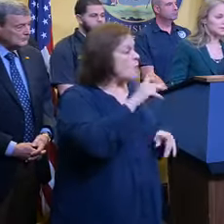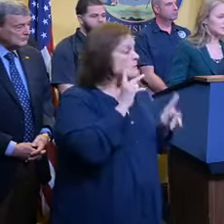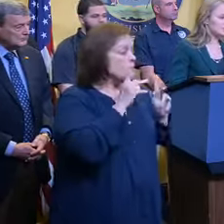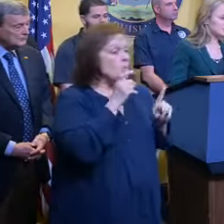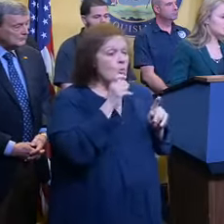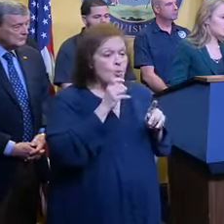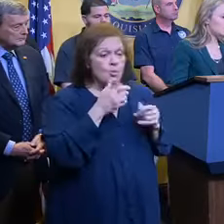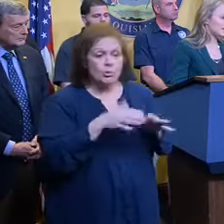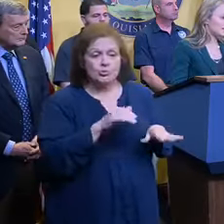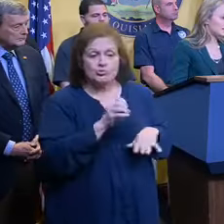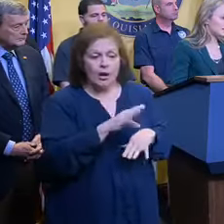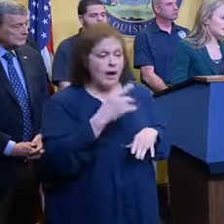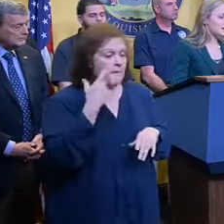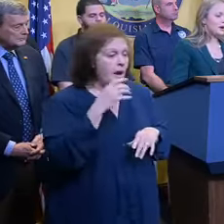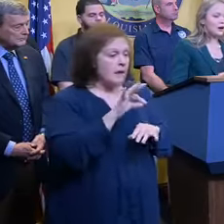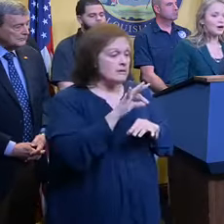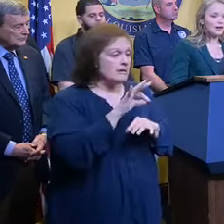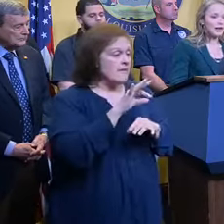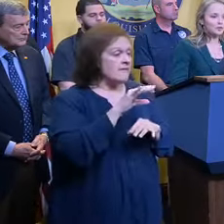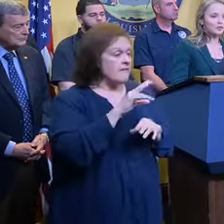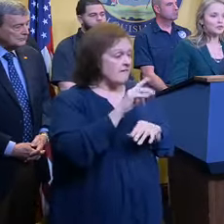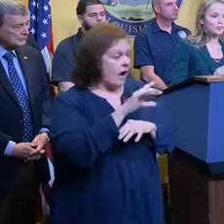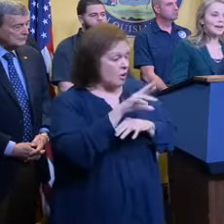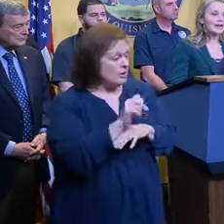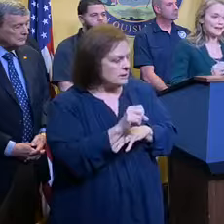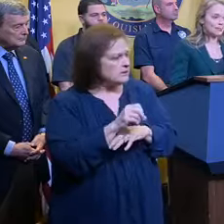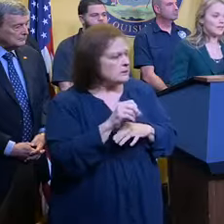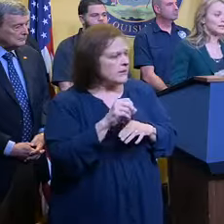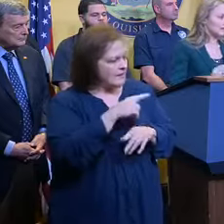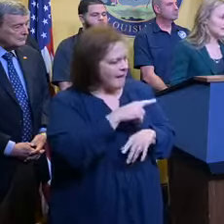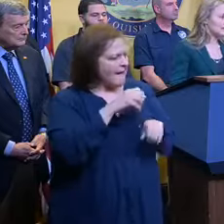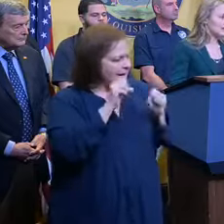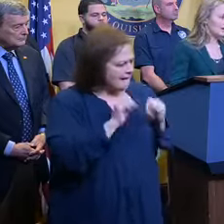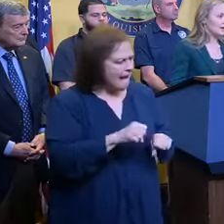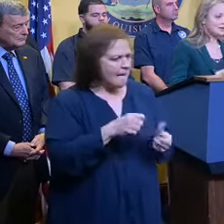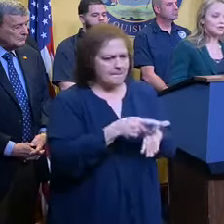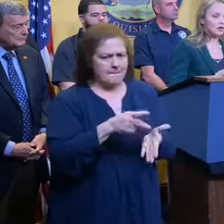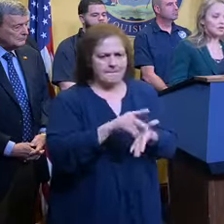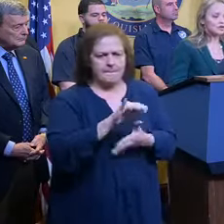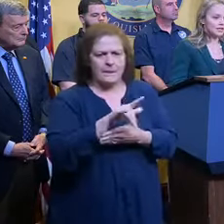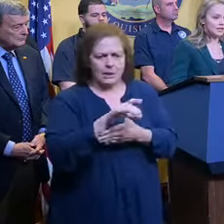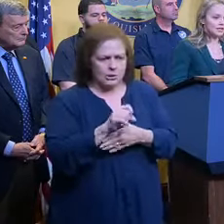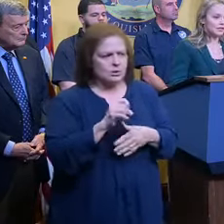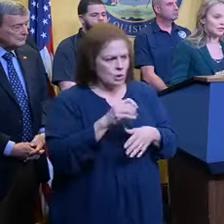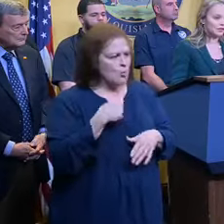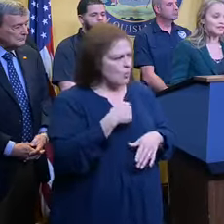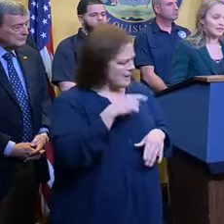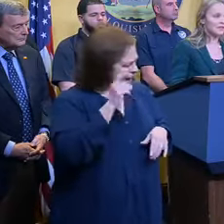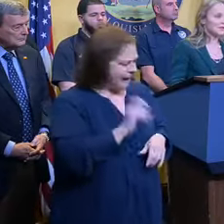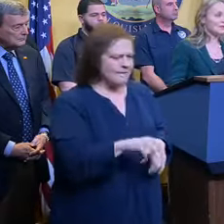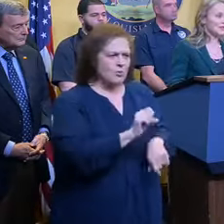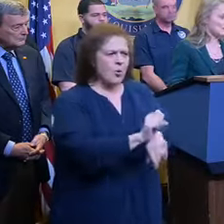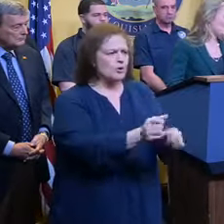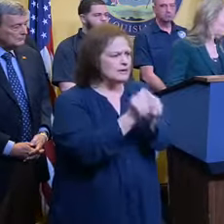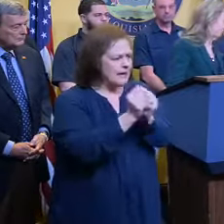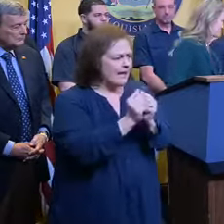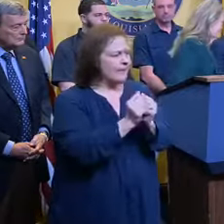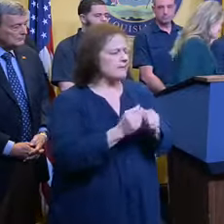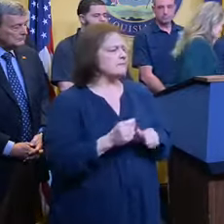job losses due to COVID-19 are able to make ends meet at the end of the day. And I think we all need to stand together in that fight. So